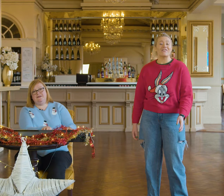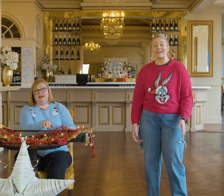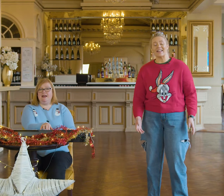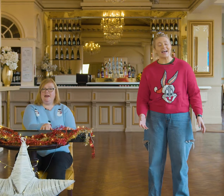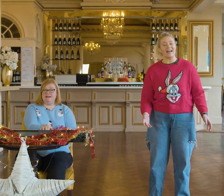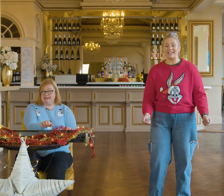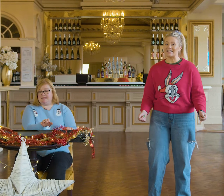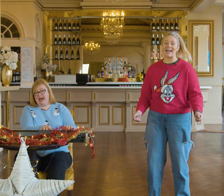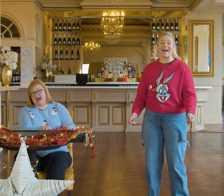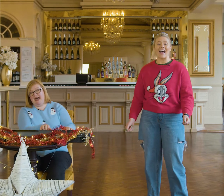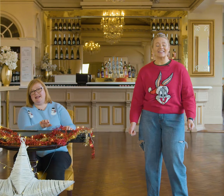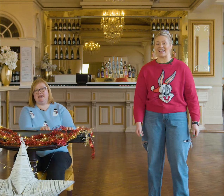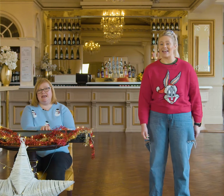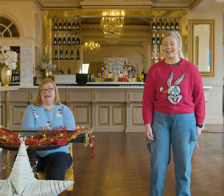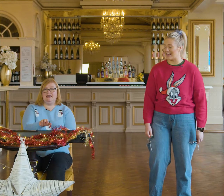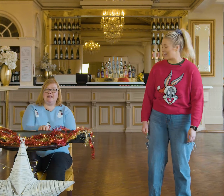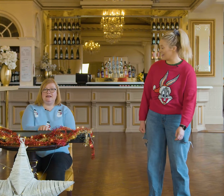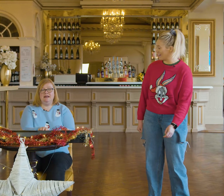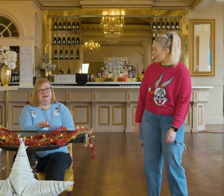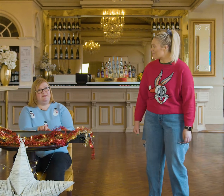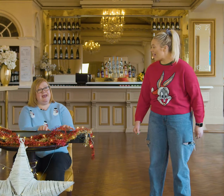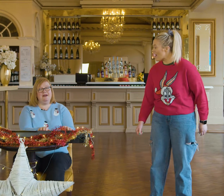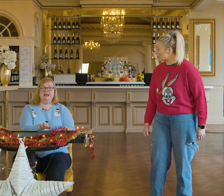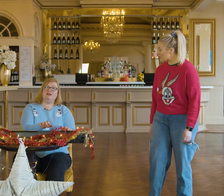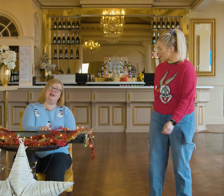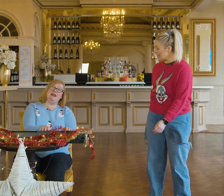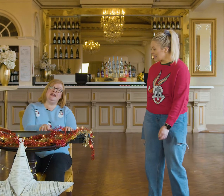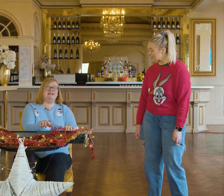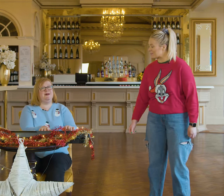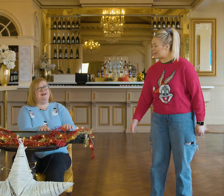of love and understanding. Merry Christmas,